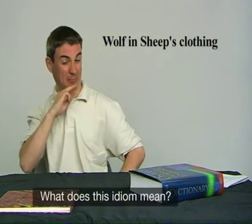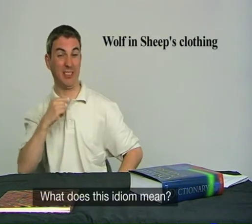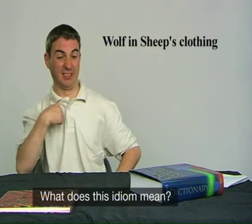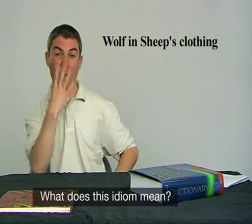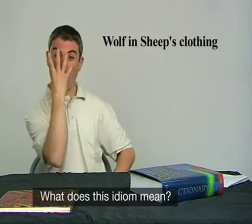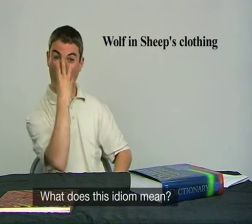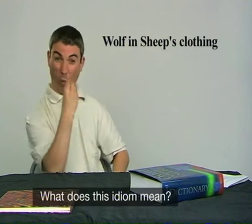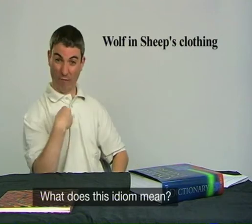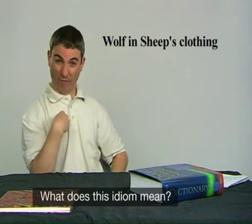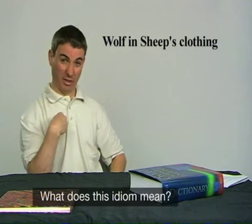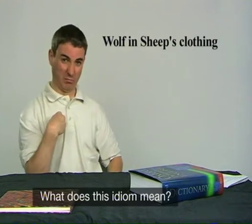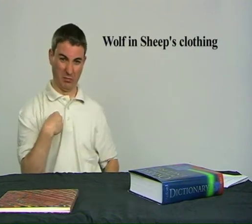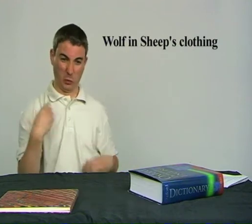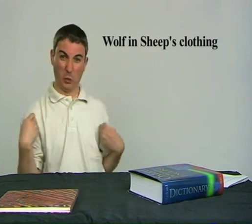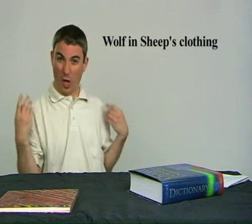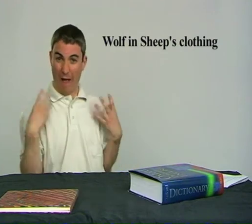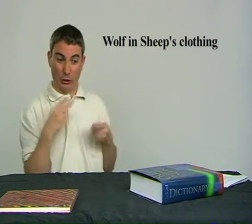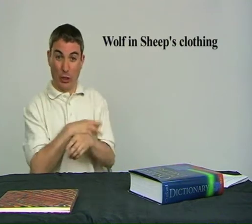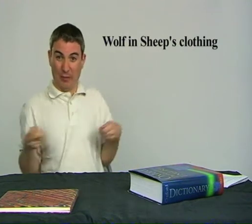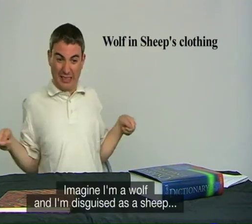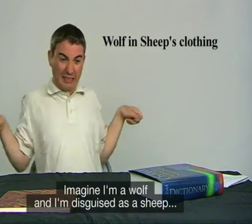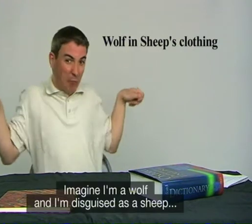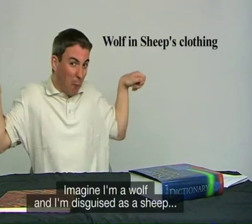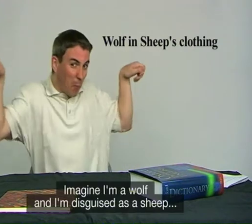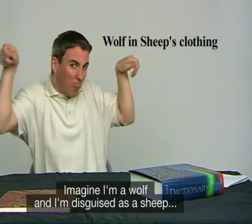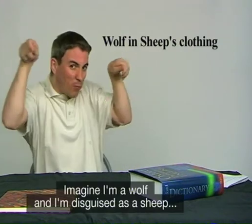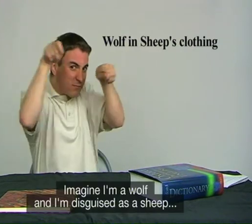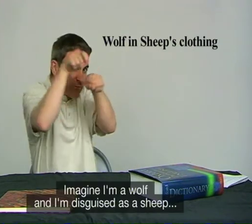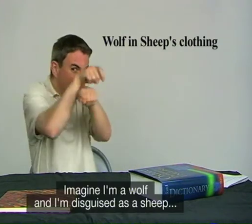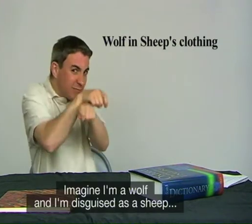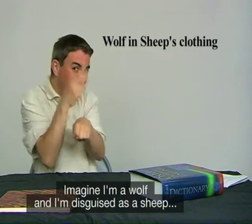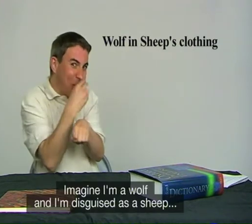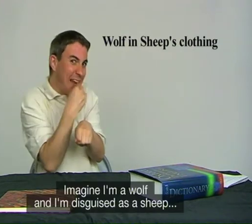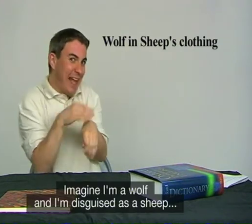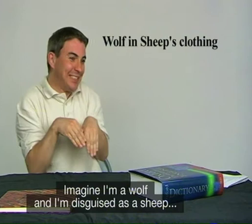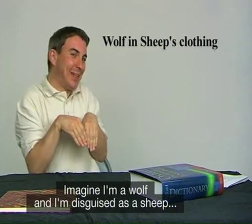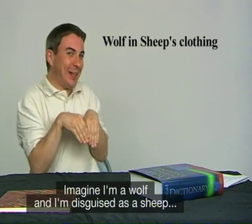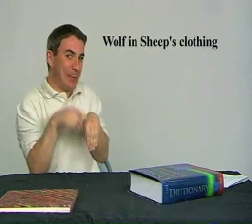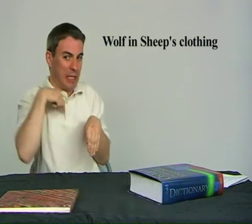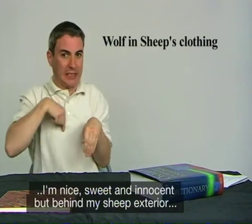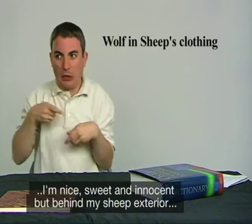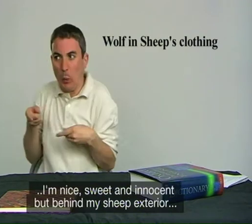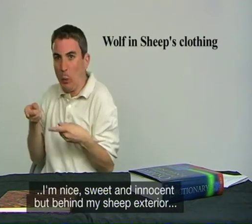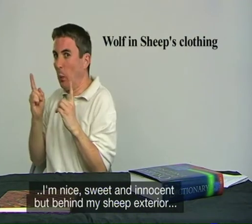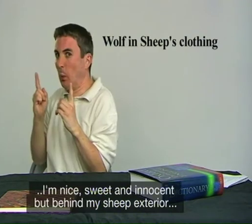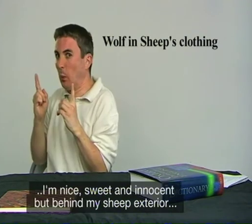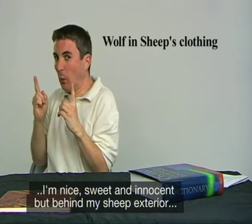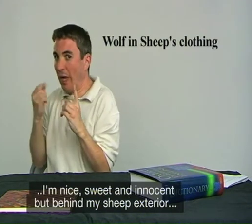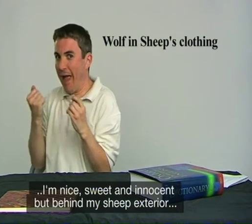What does this idiom mean? Imagine I'm a wolf and I'm disguised as a sheep. I'm nice, sweet and